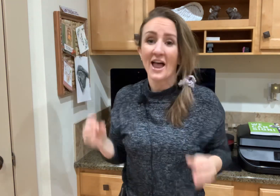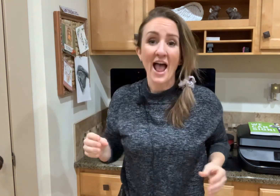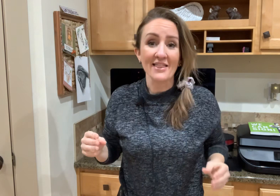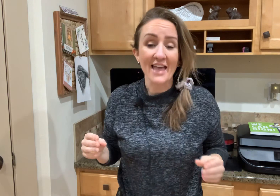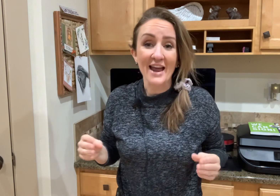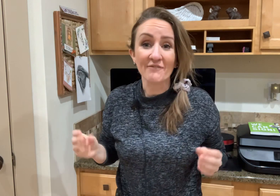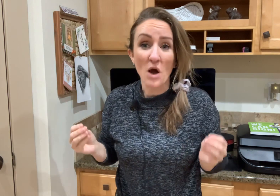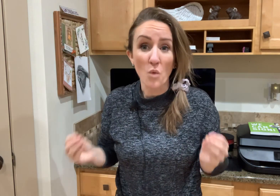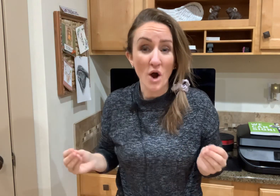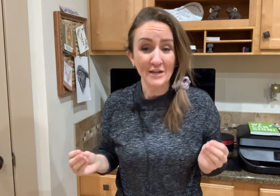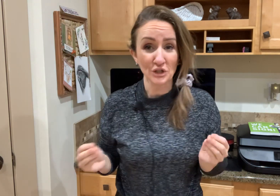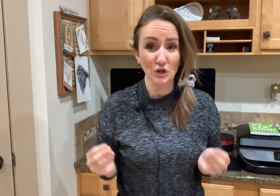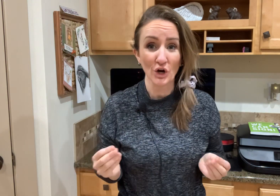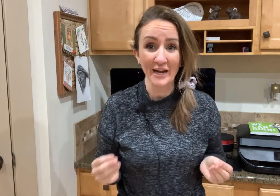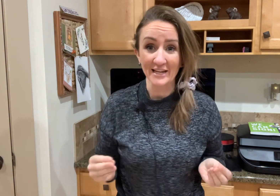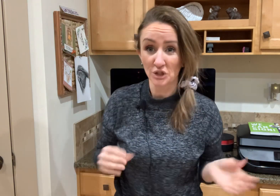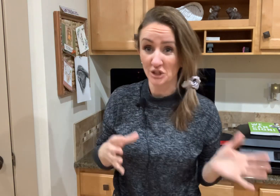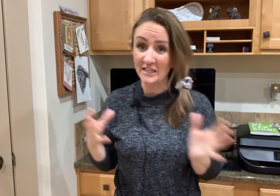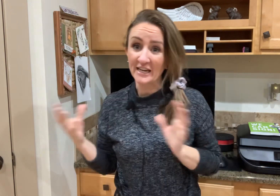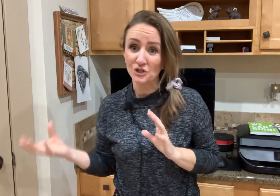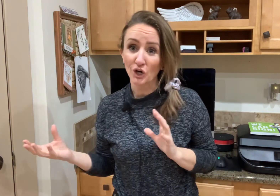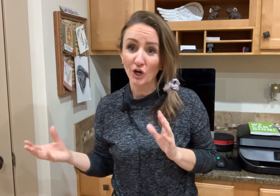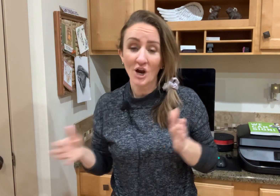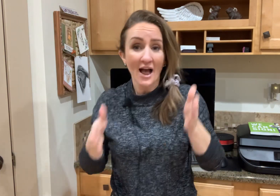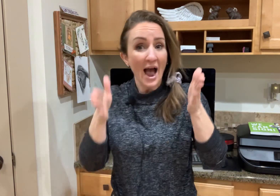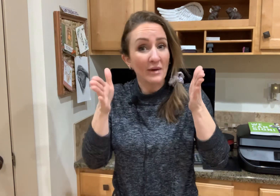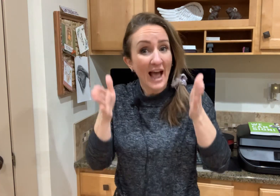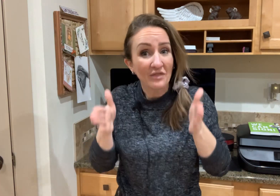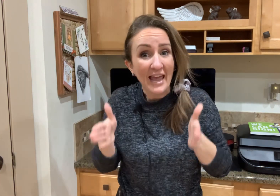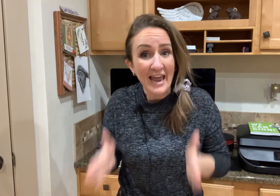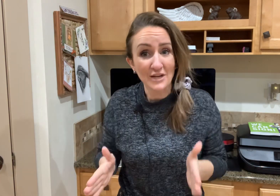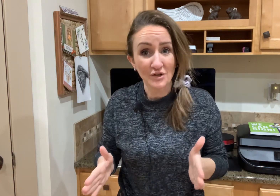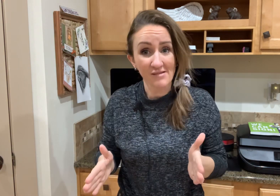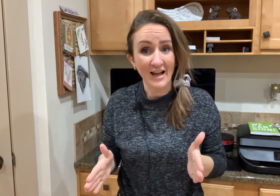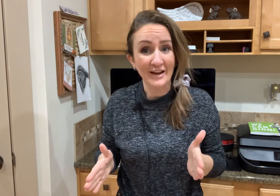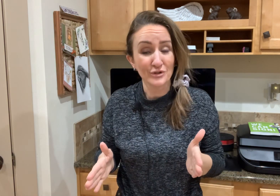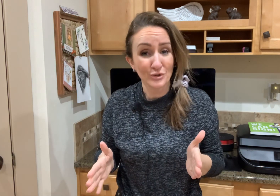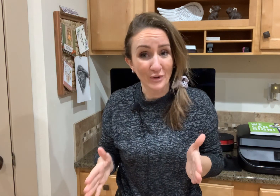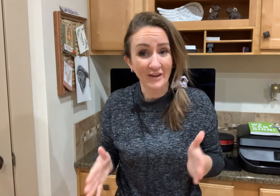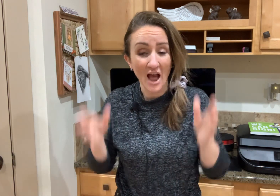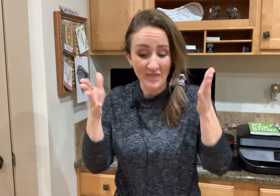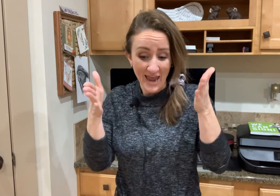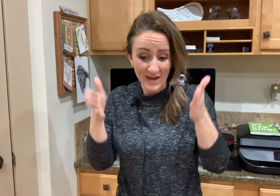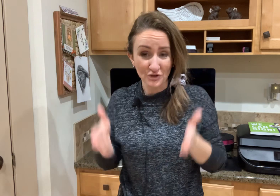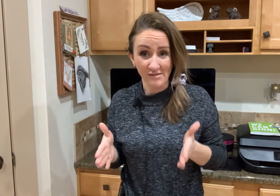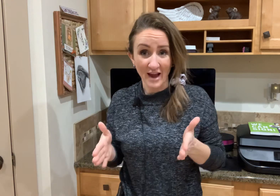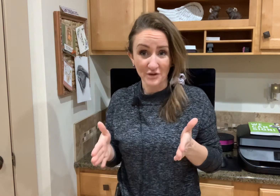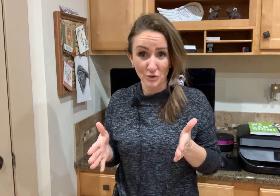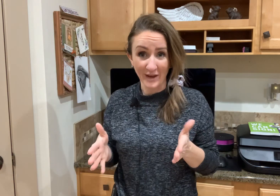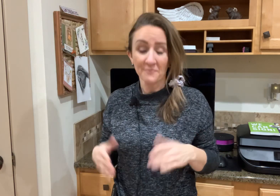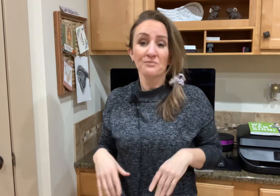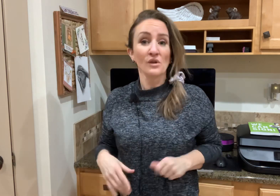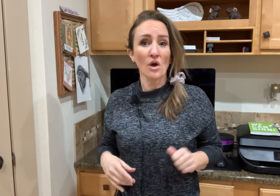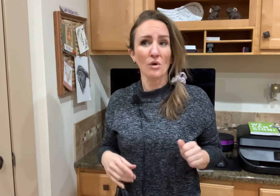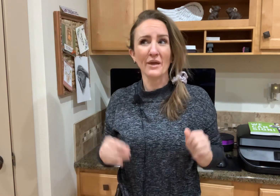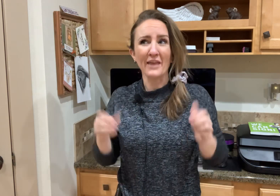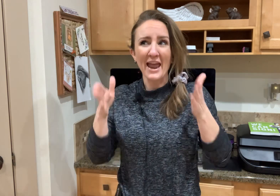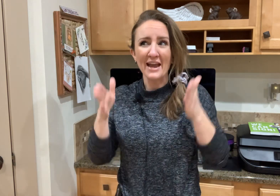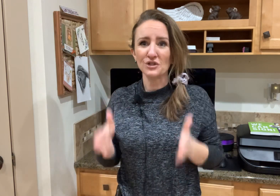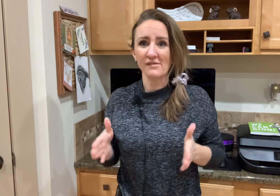And then if I wanted to turn it into teacher, I would add the agent sign to it. So the agent sign